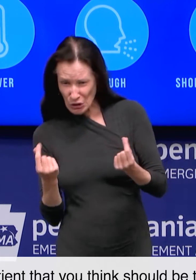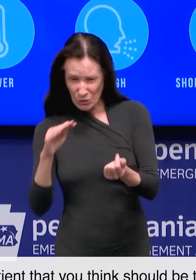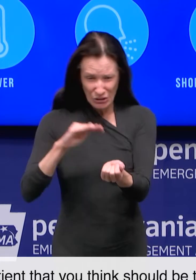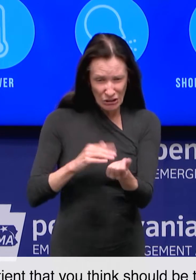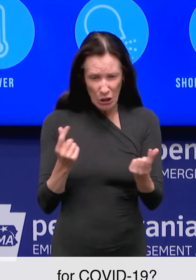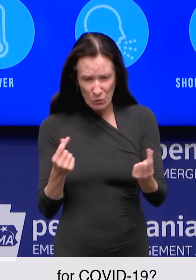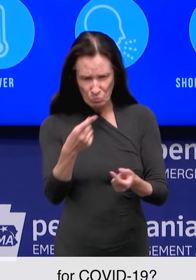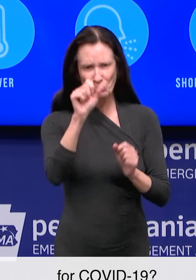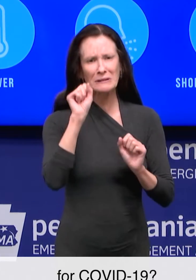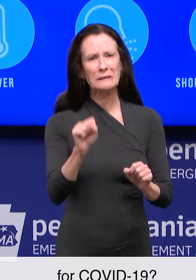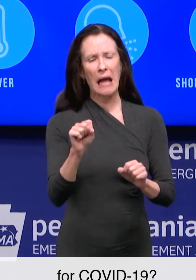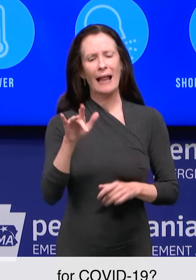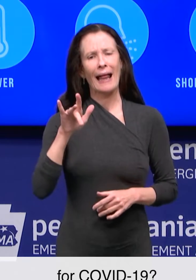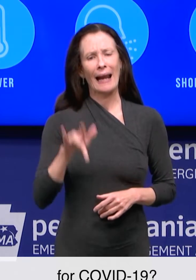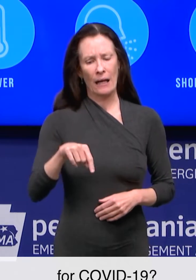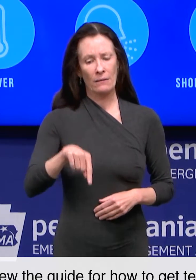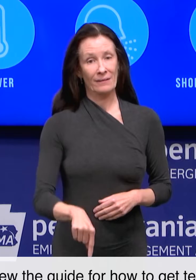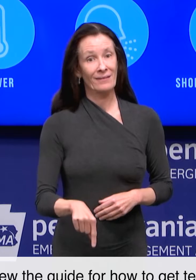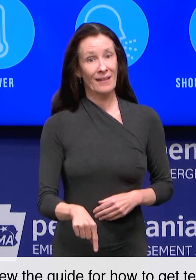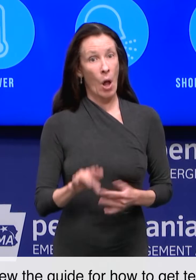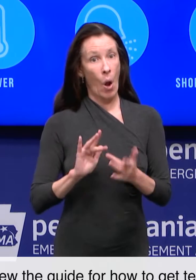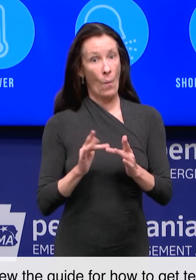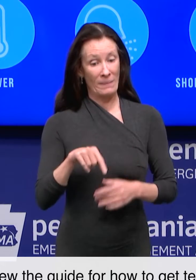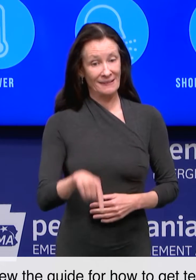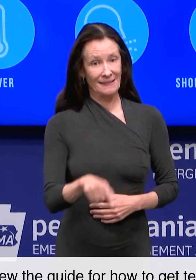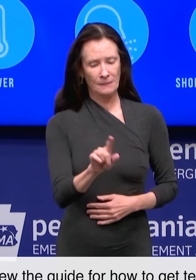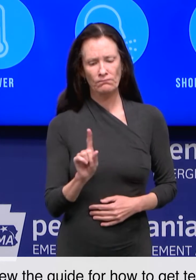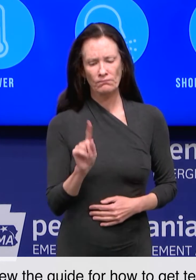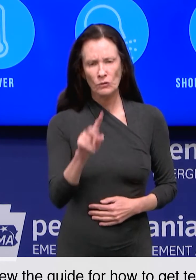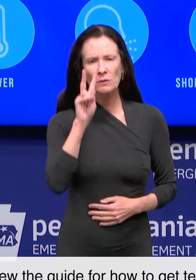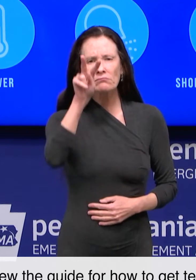be tested for COVID-19? View the guide for how to get tested.